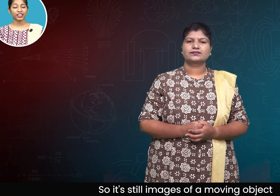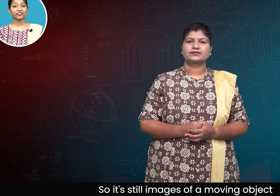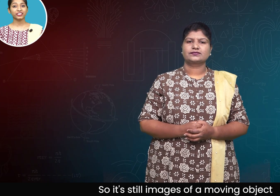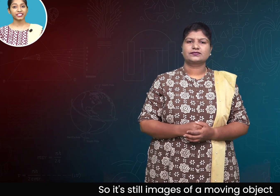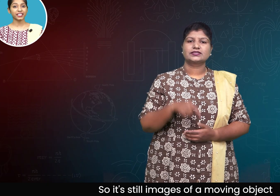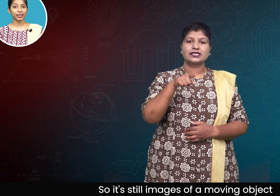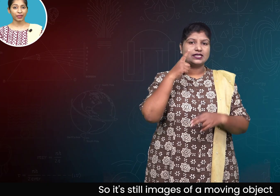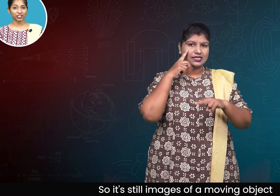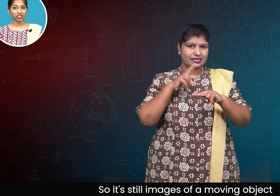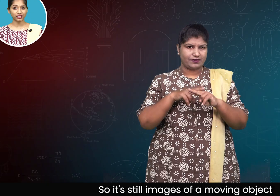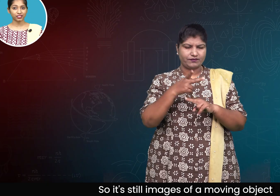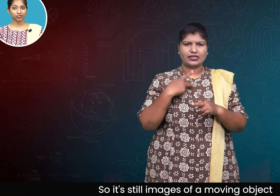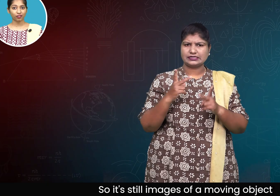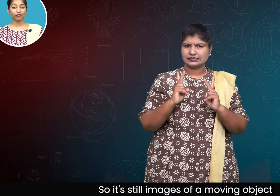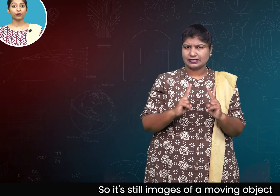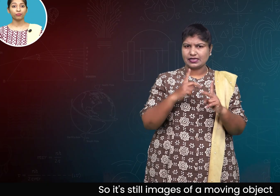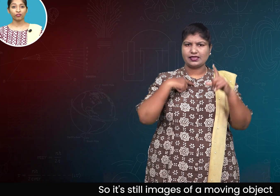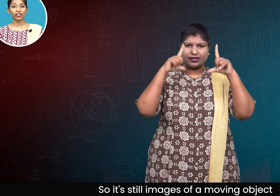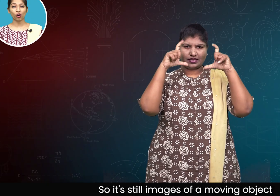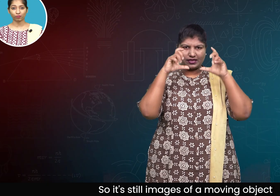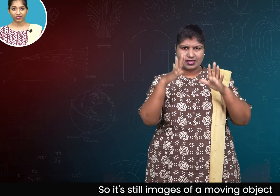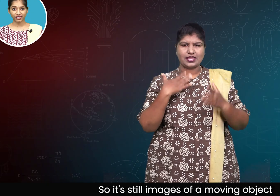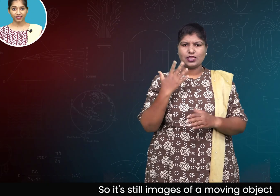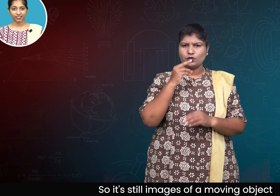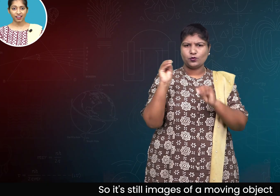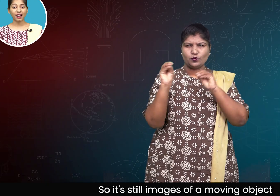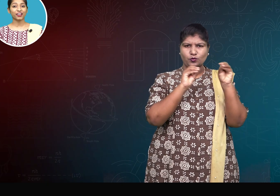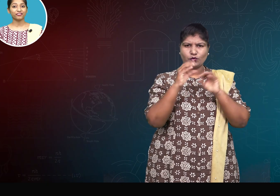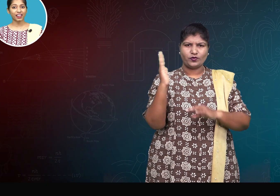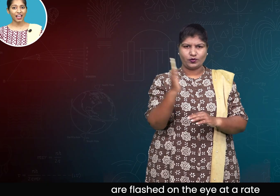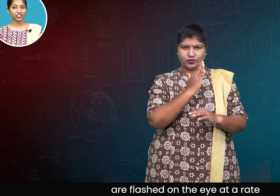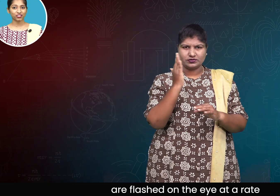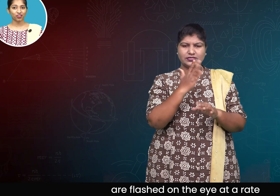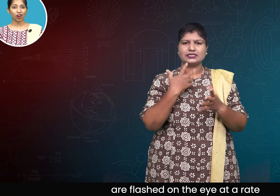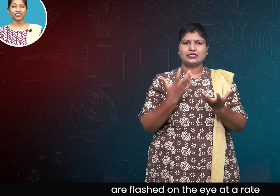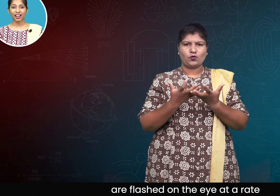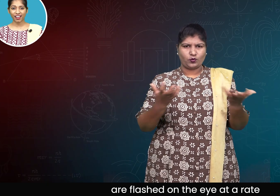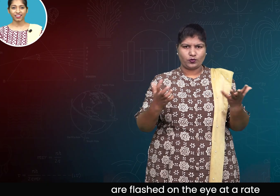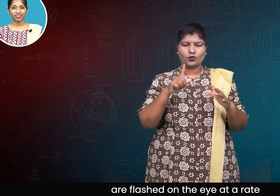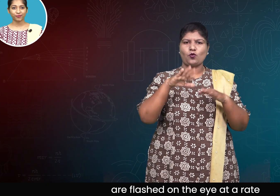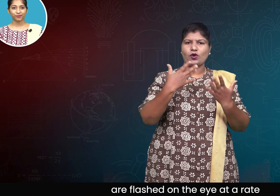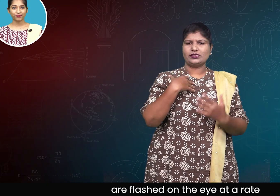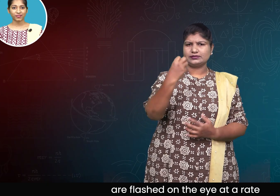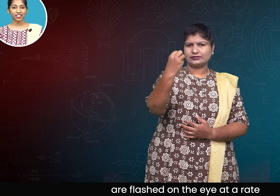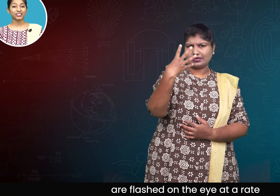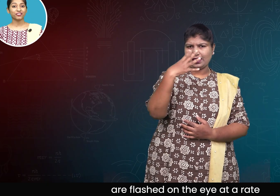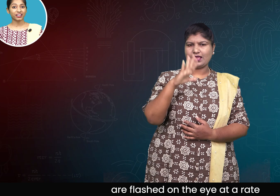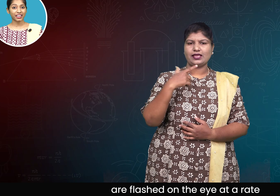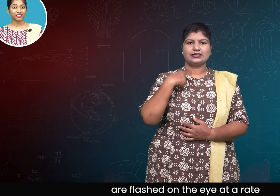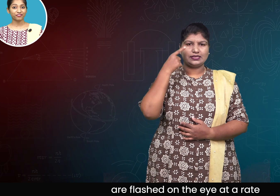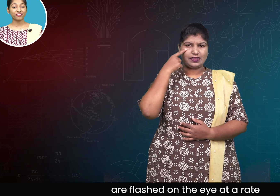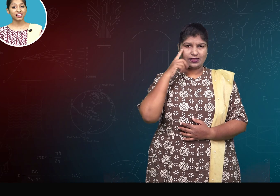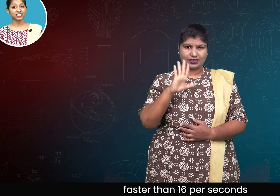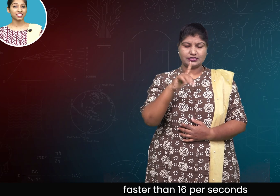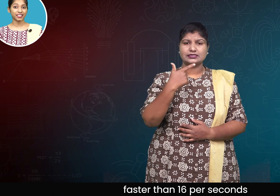So, if still images of a moving object are flashed on the eye at a